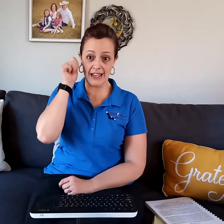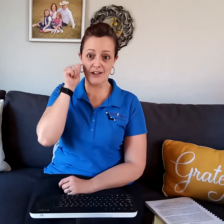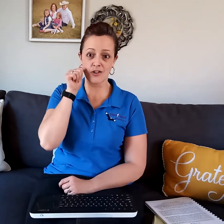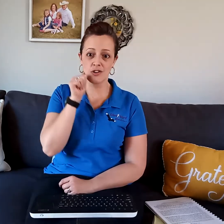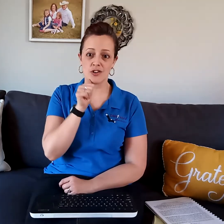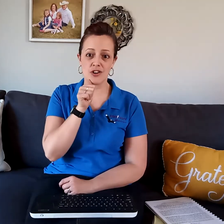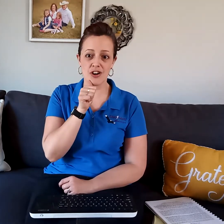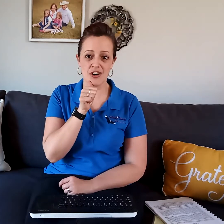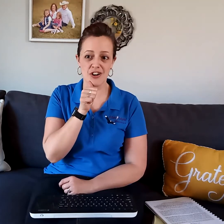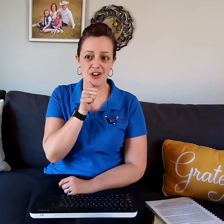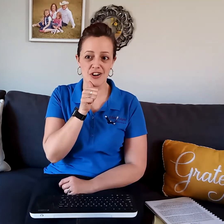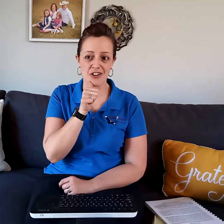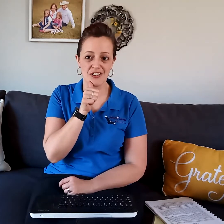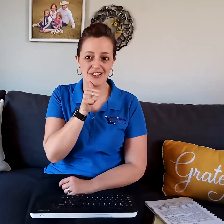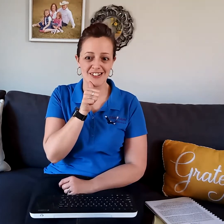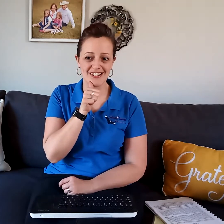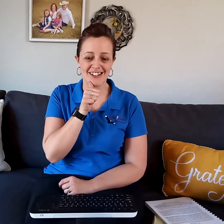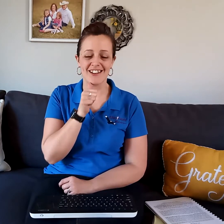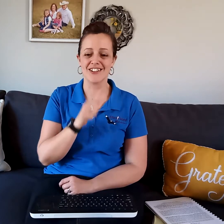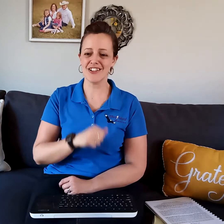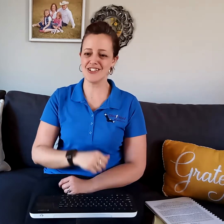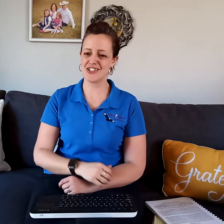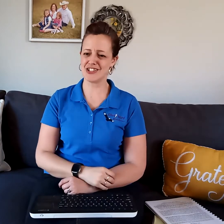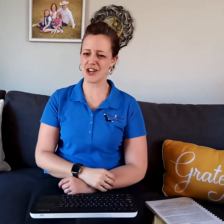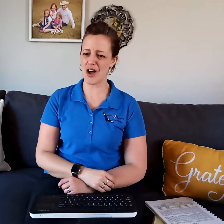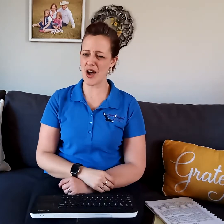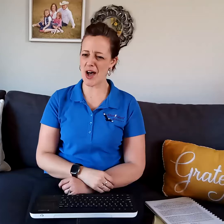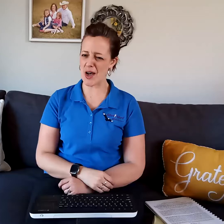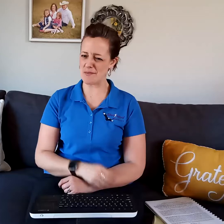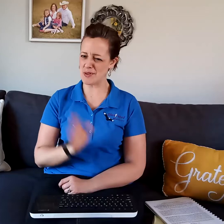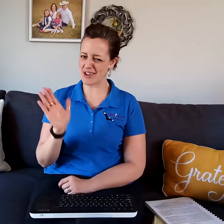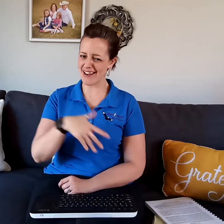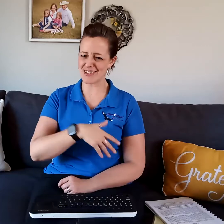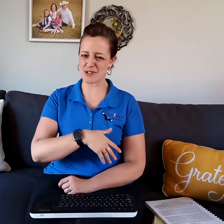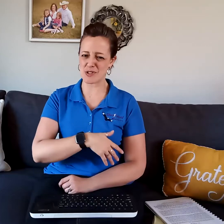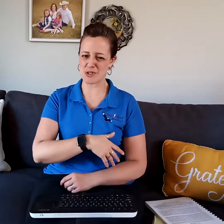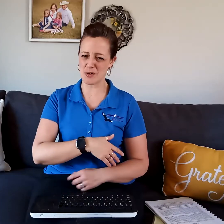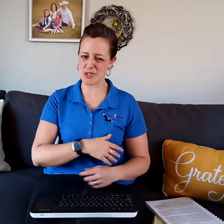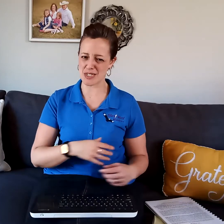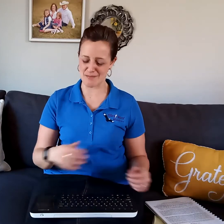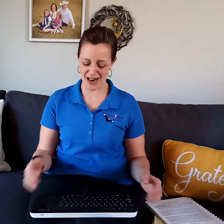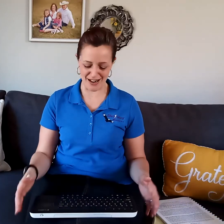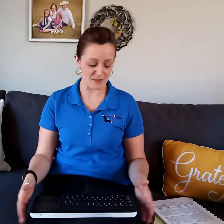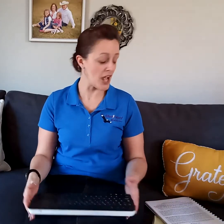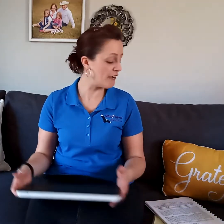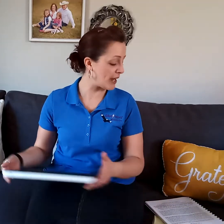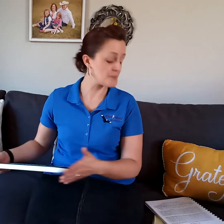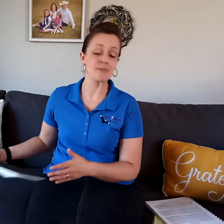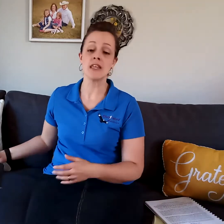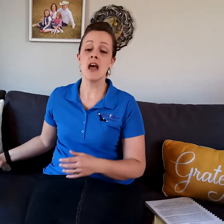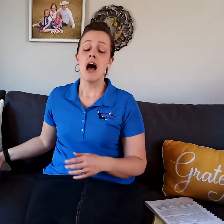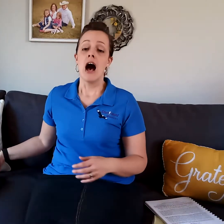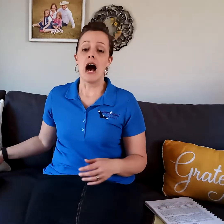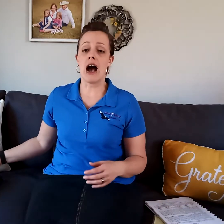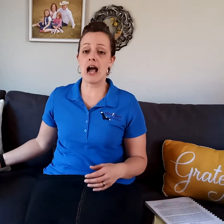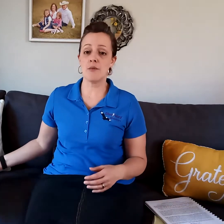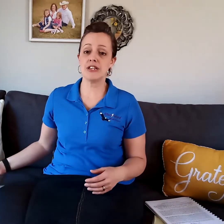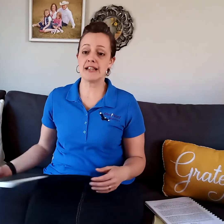Indian girl. Good job. You guys are so smart. All right. I would